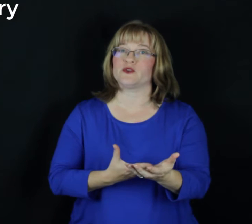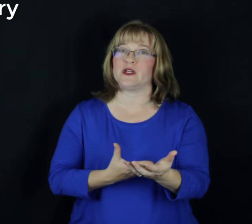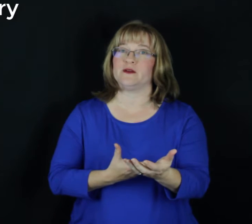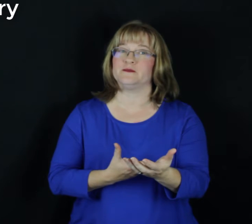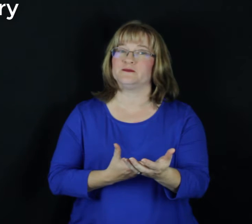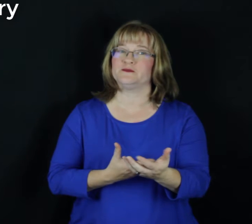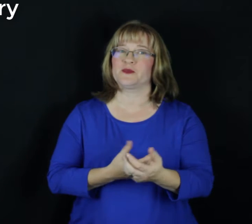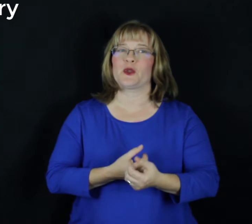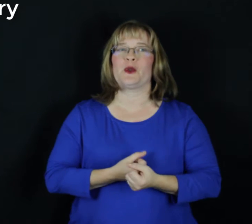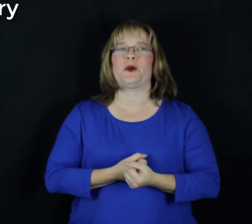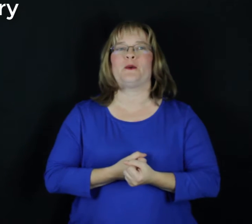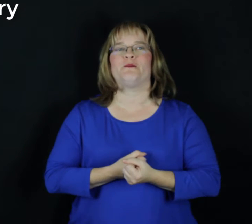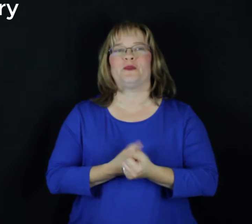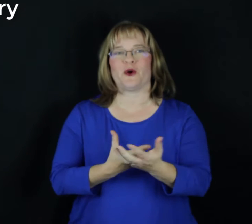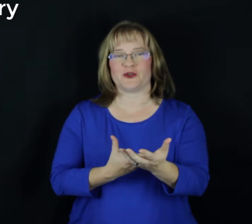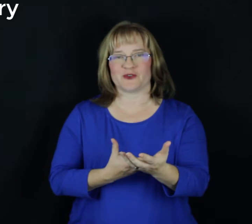Poetry. Poetry.